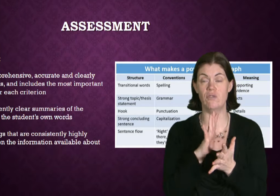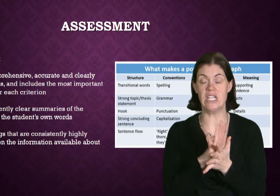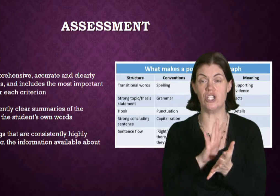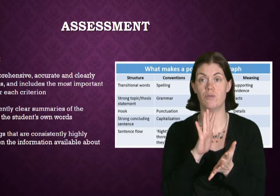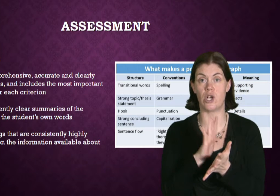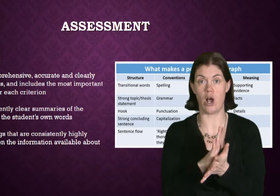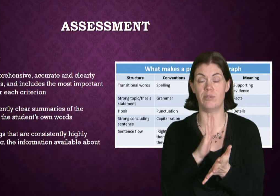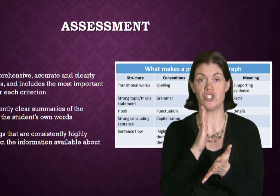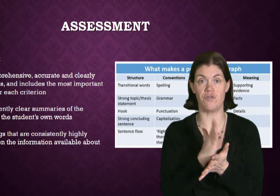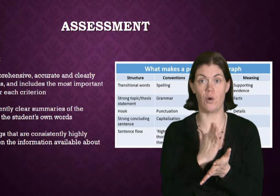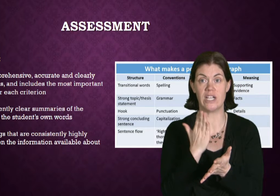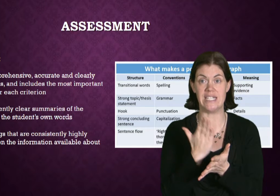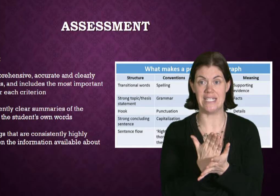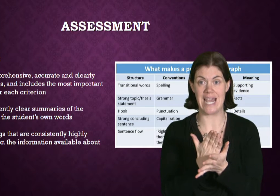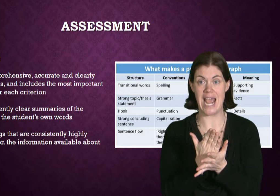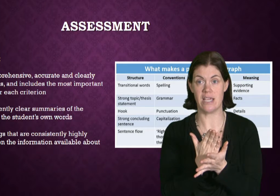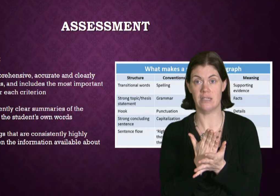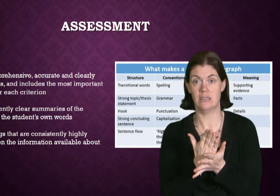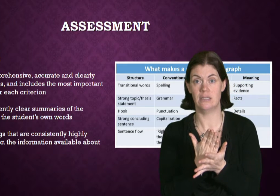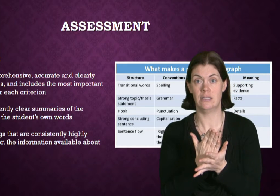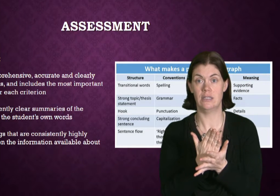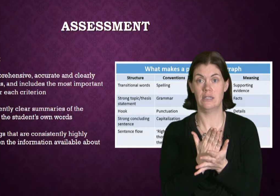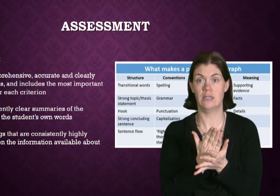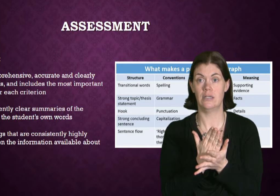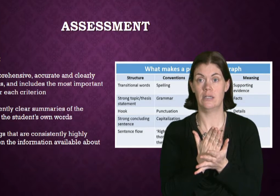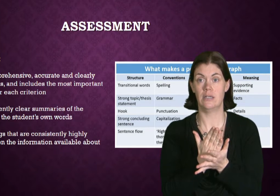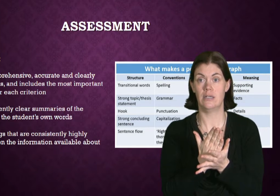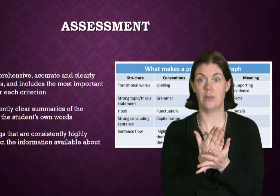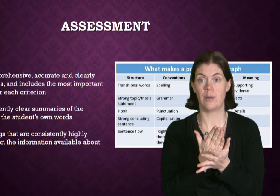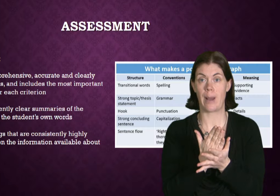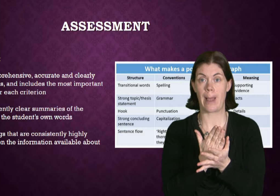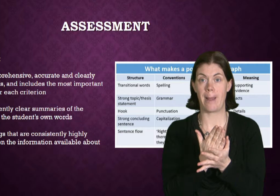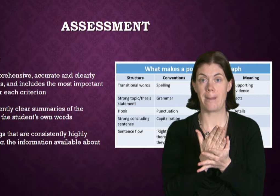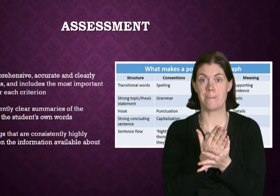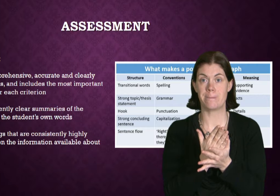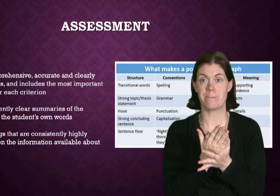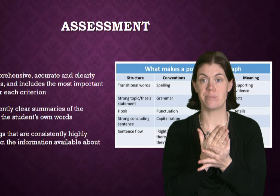what you need to accomplish for today.